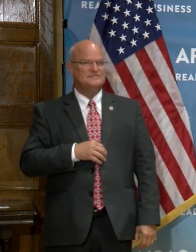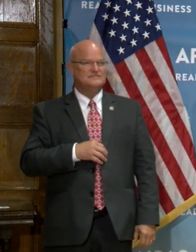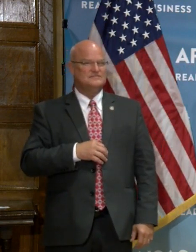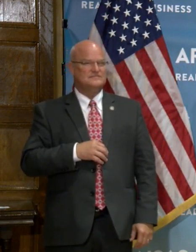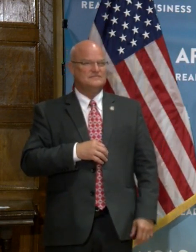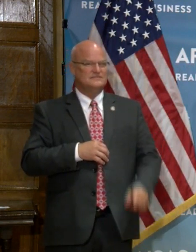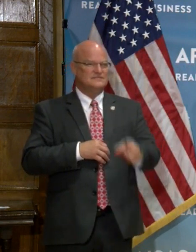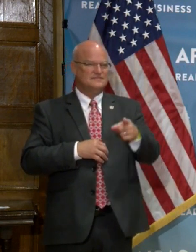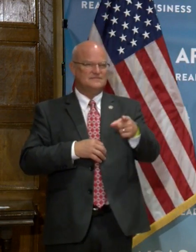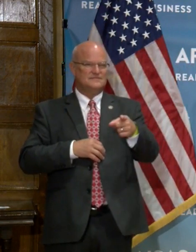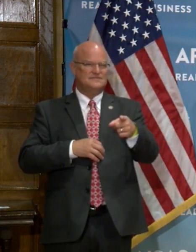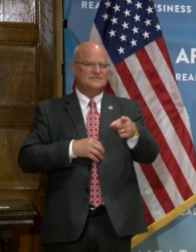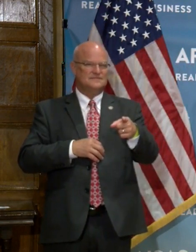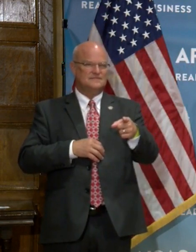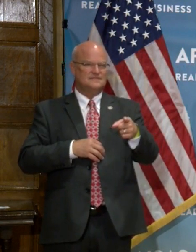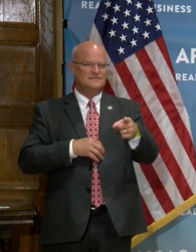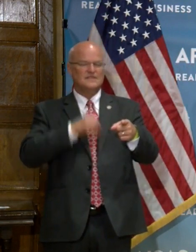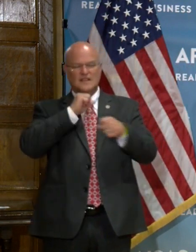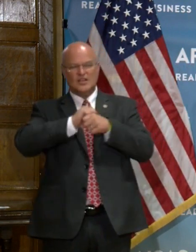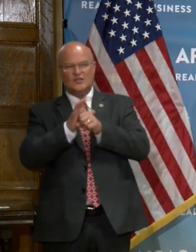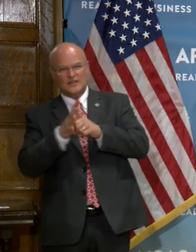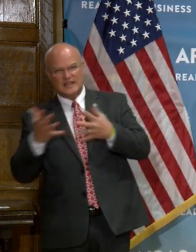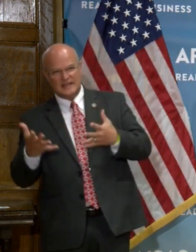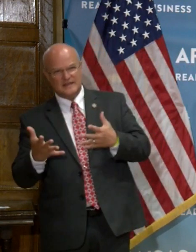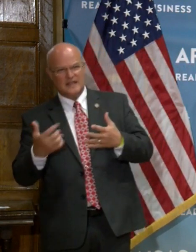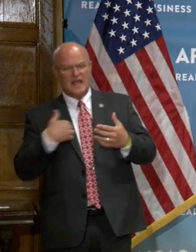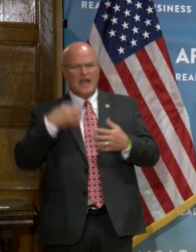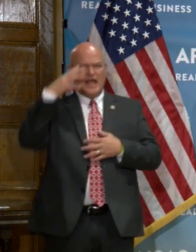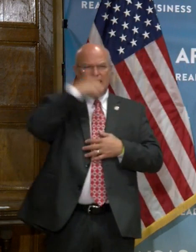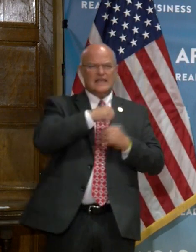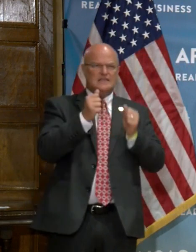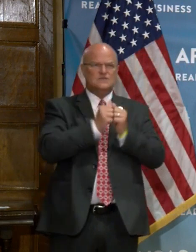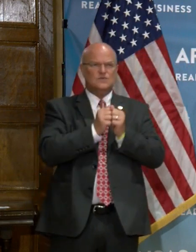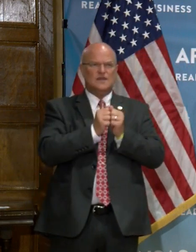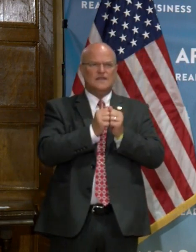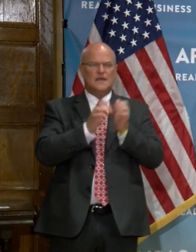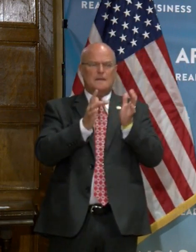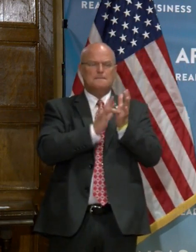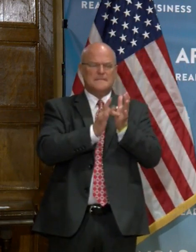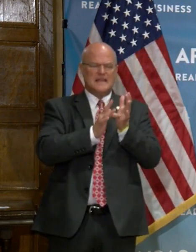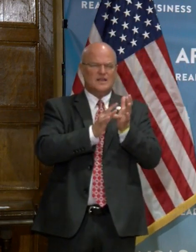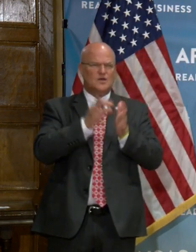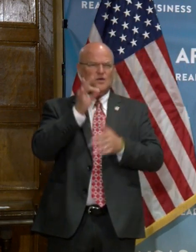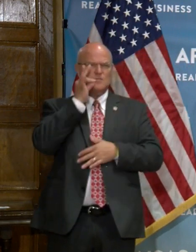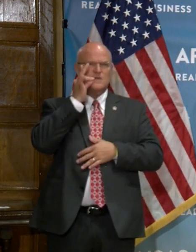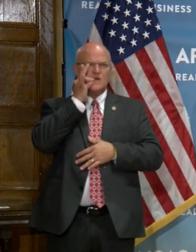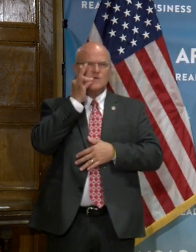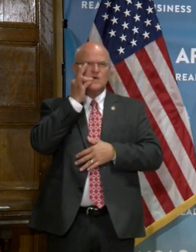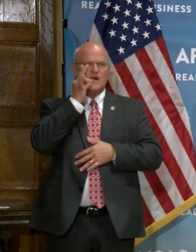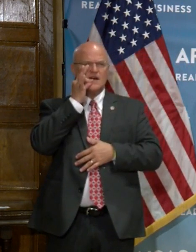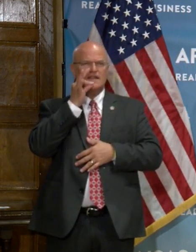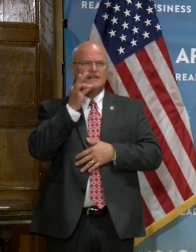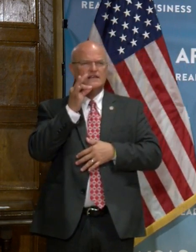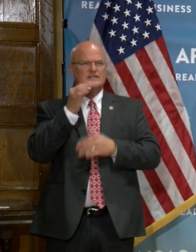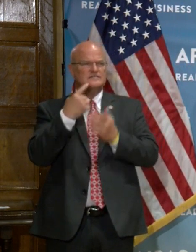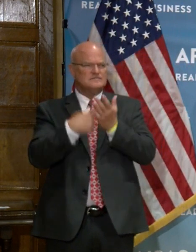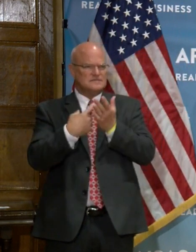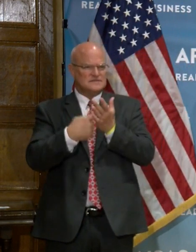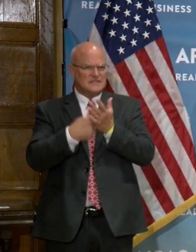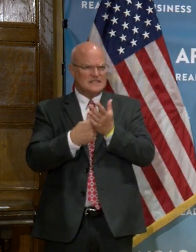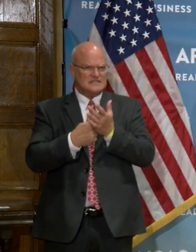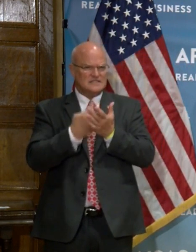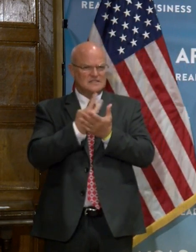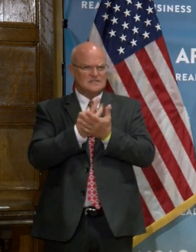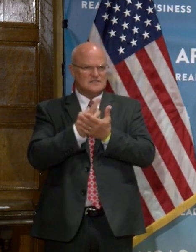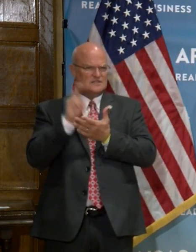right, yes. Something non-COVID related here. I guess with the Medical Marijuana Commission kind of having some drama the past couple of weeks, do